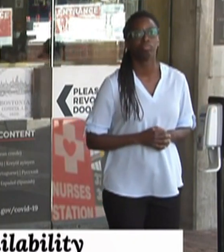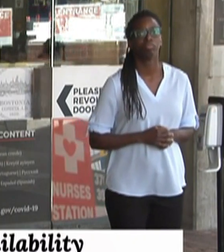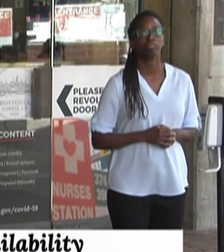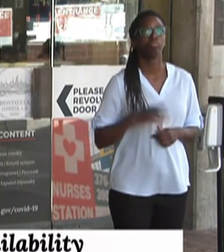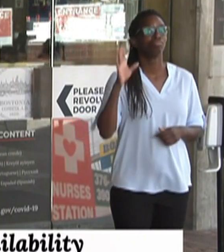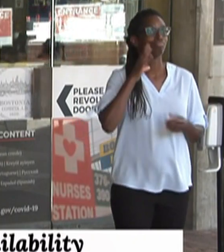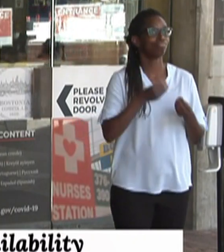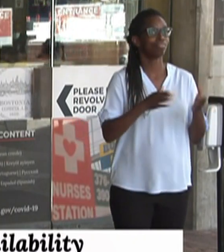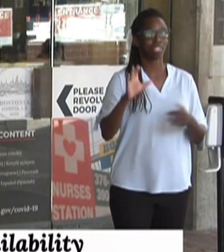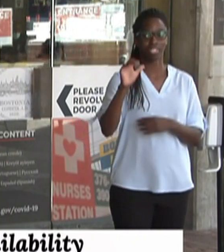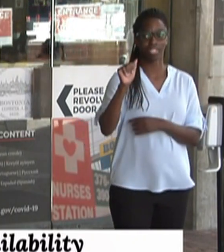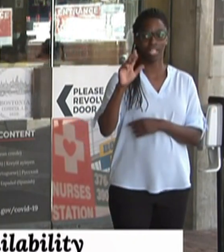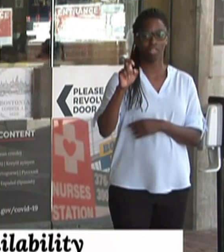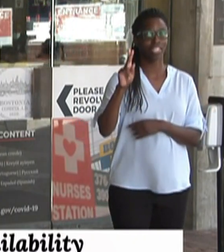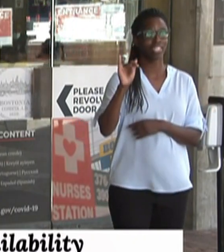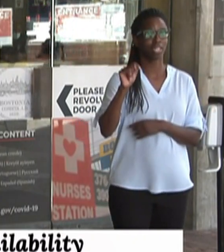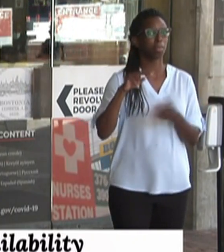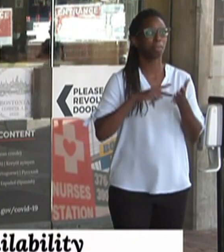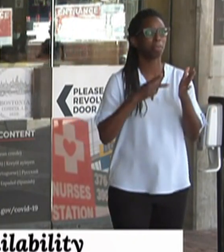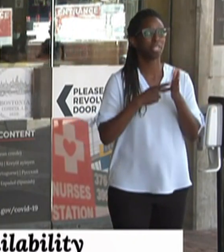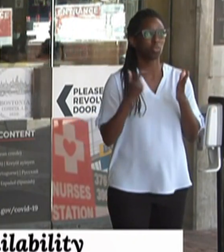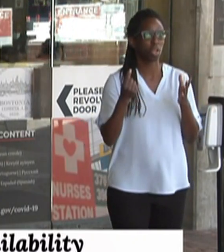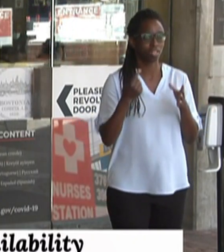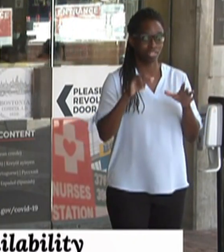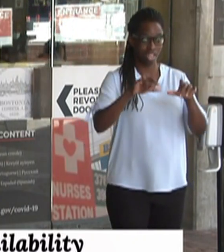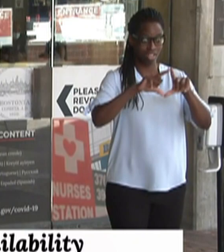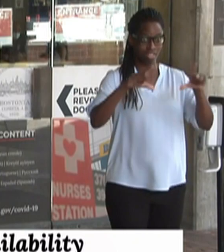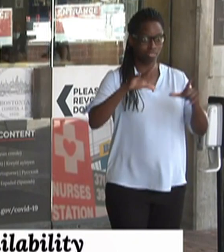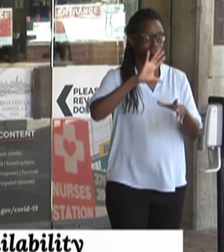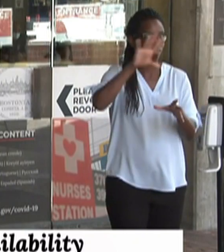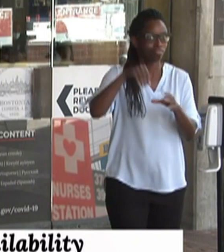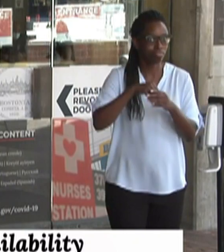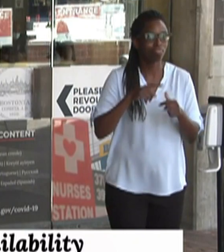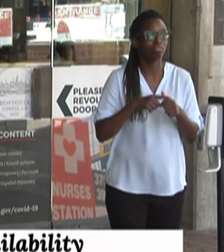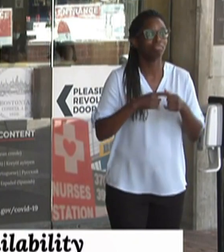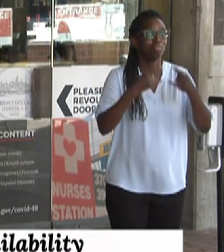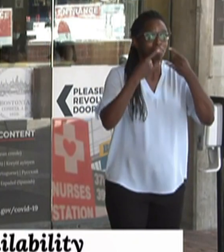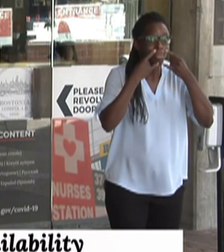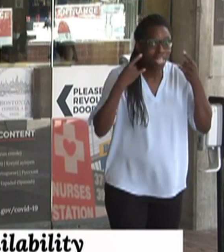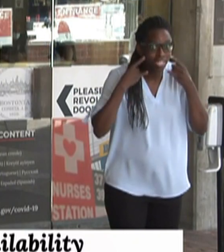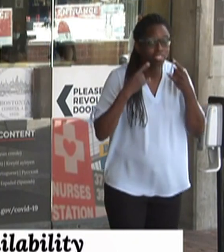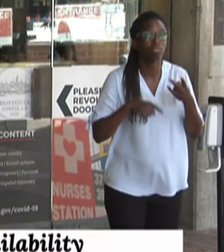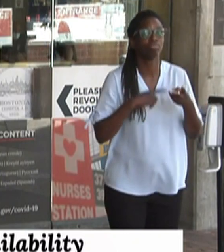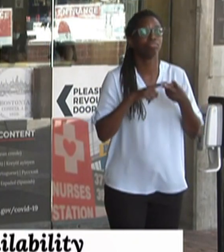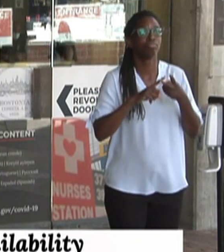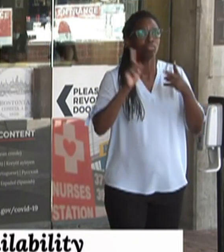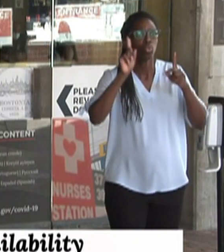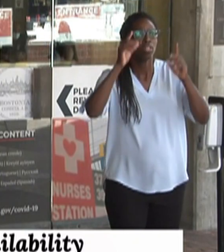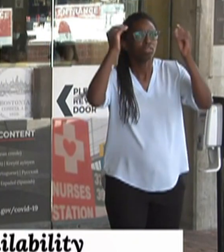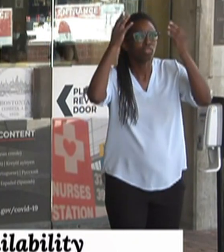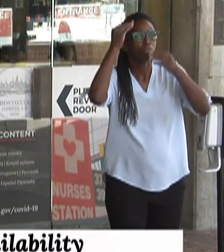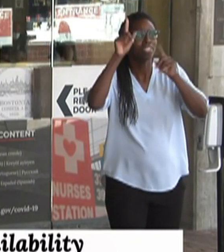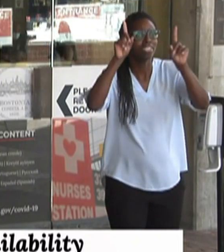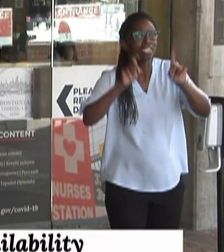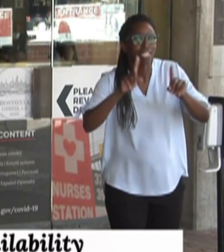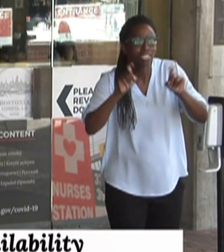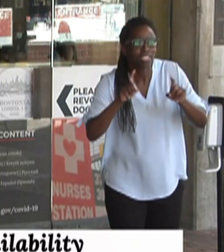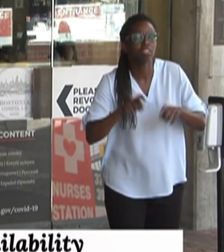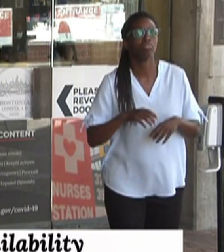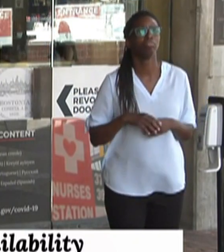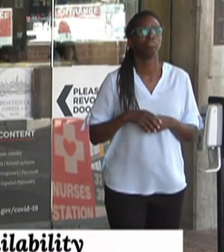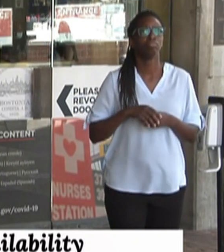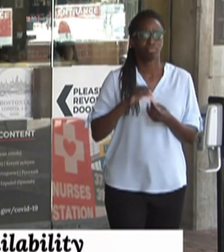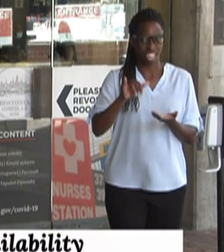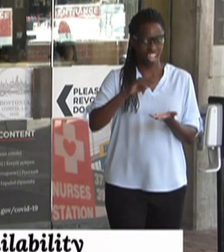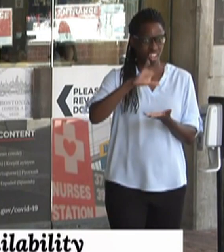sanitizer, masks, testing information, and COVID information. We are sharing